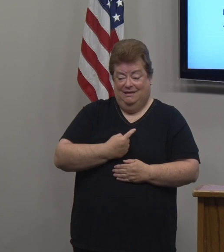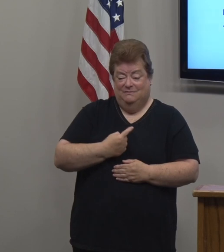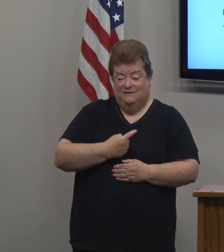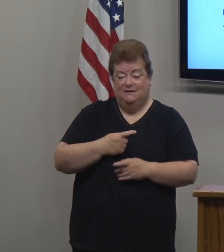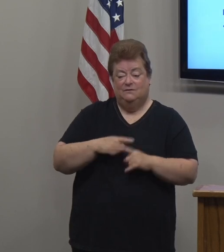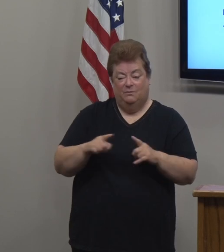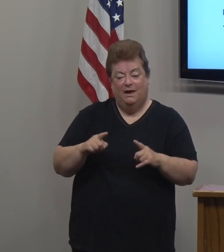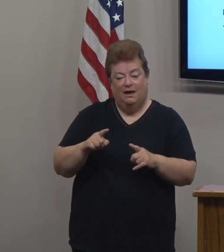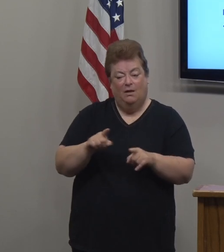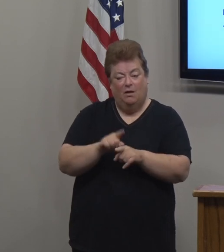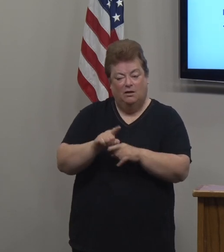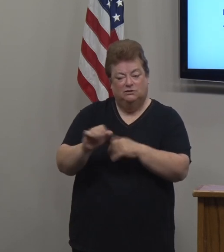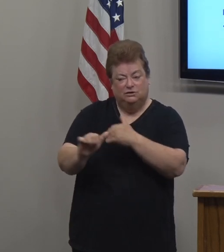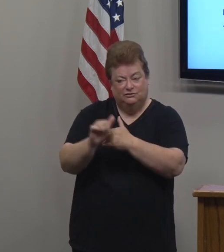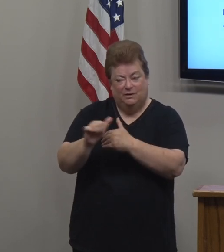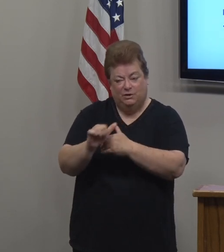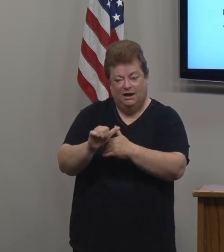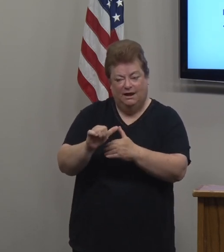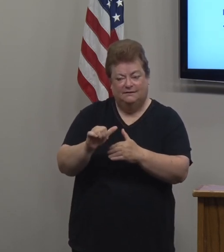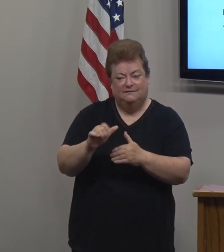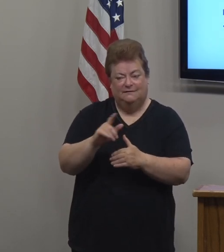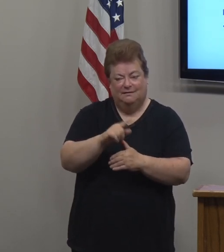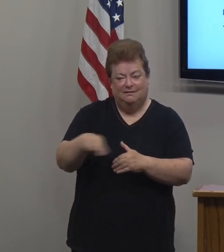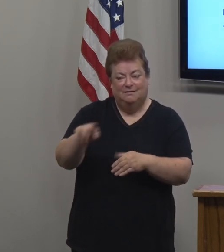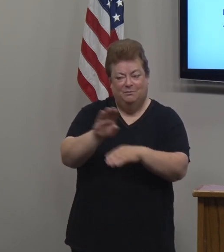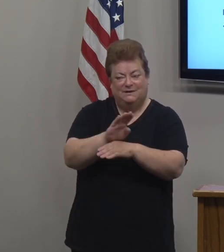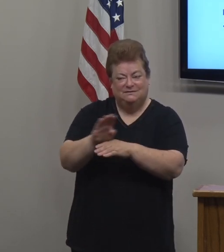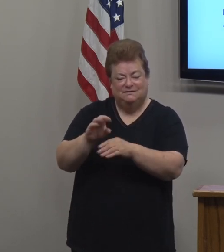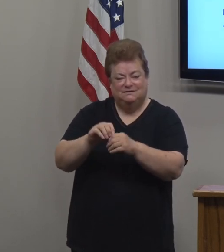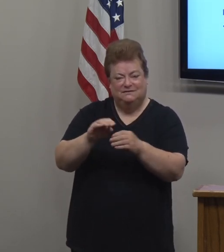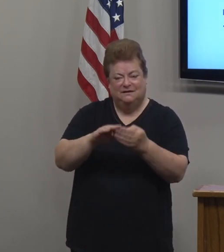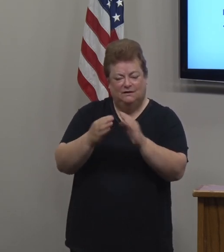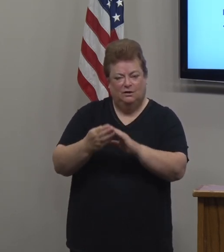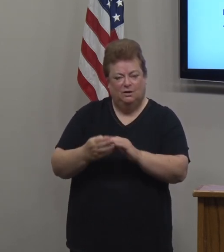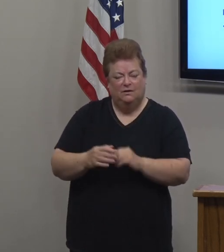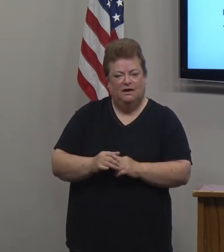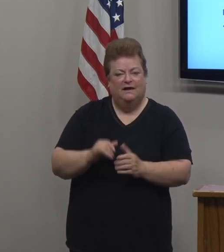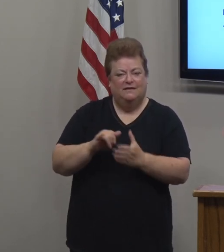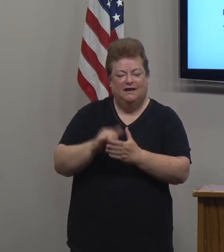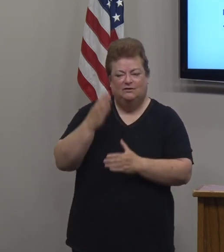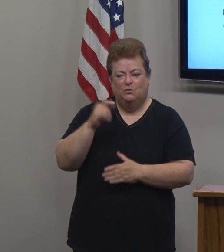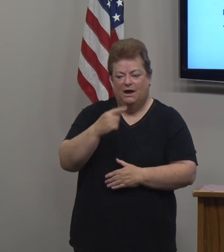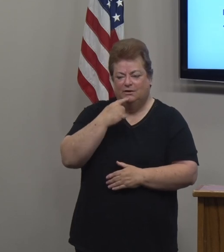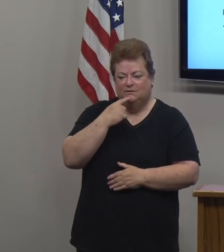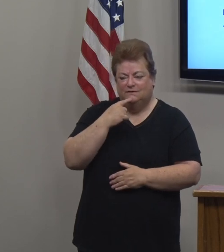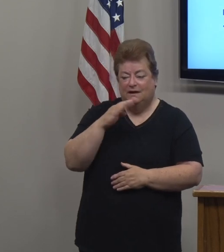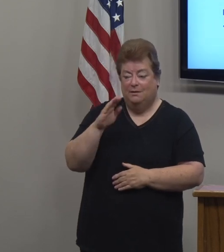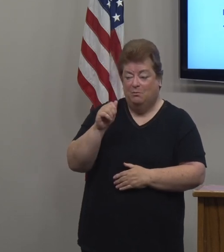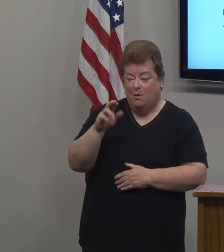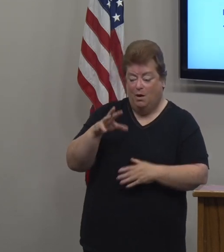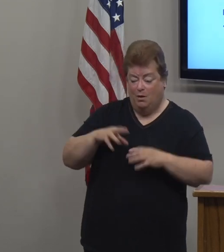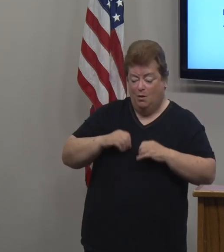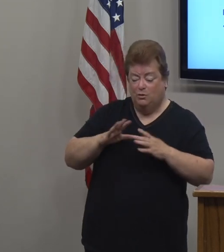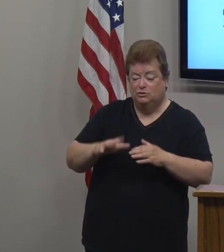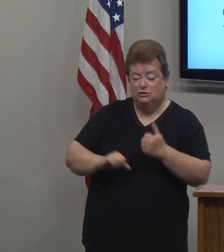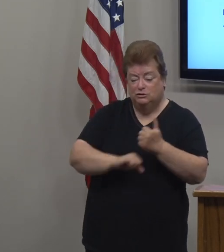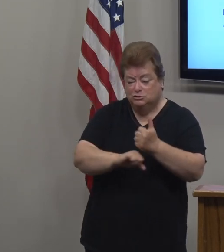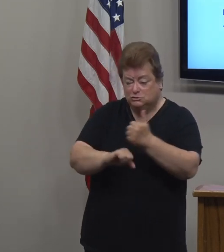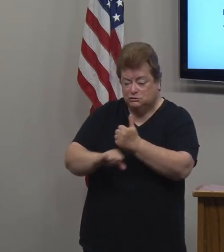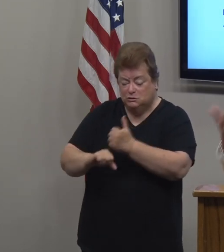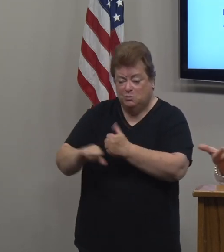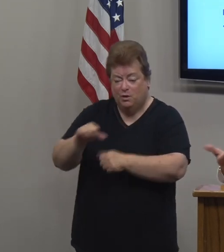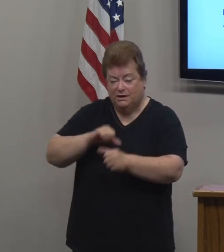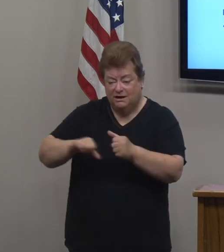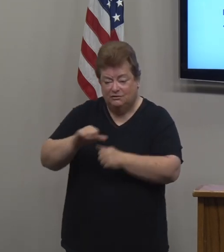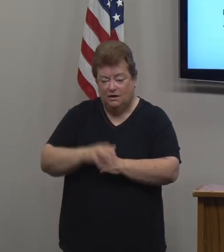community. And I think that's why you're seeing bar owners actually supporting each other in being successful